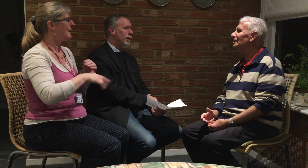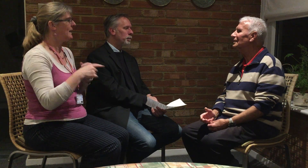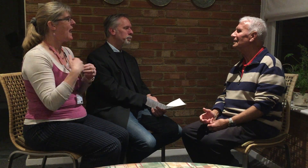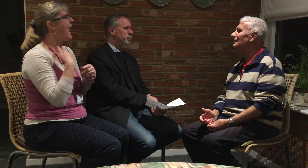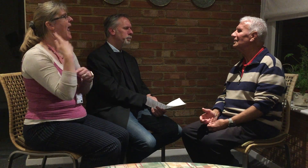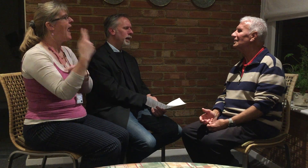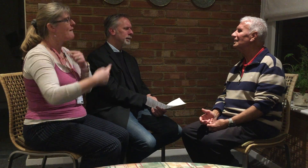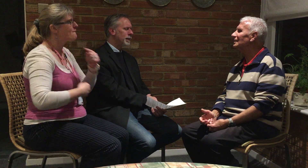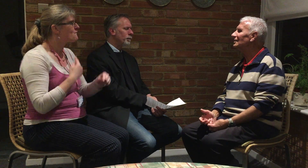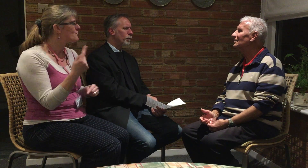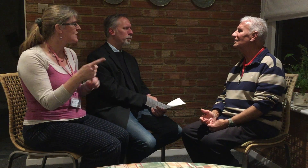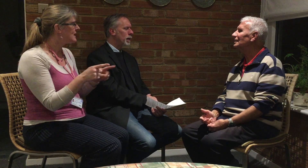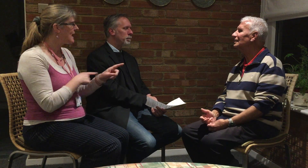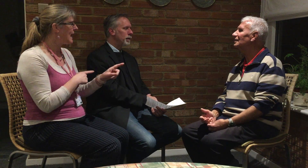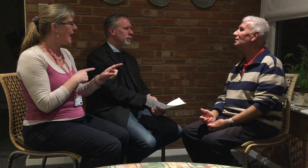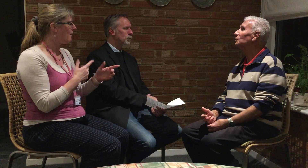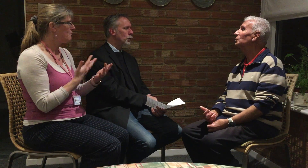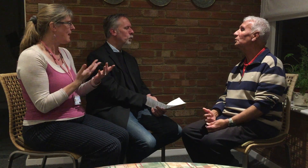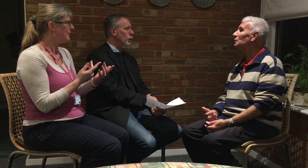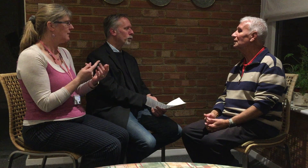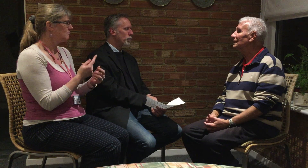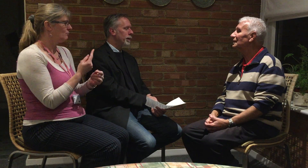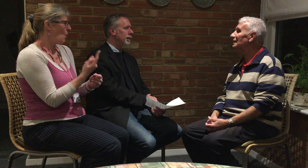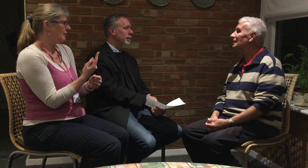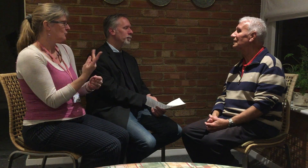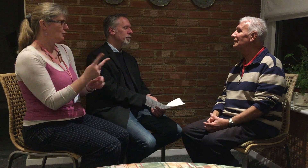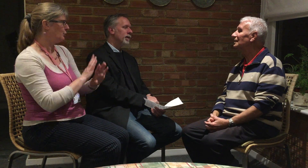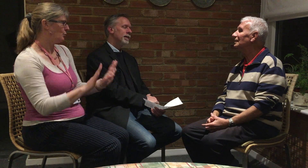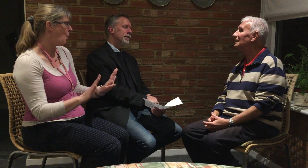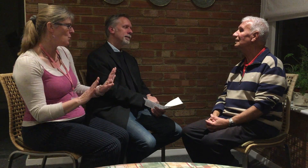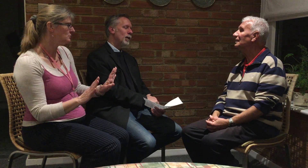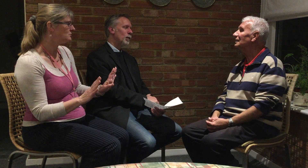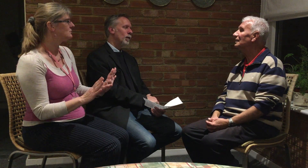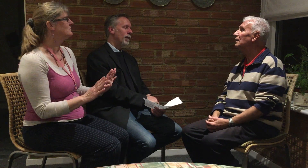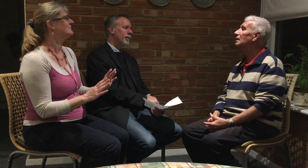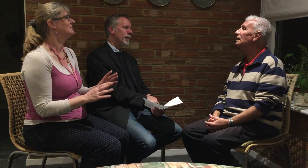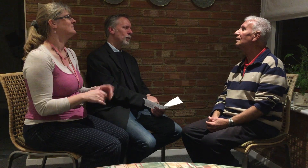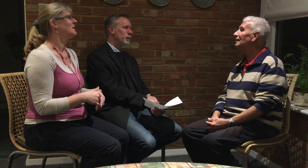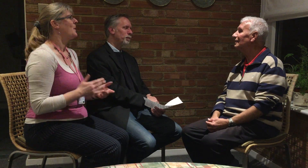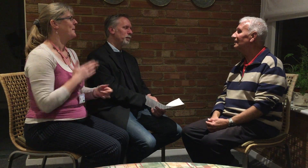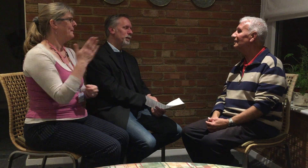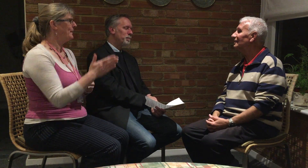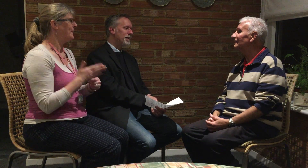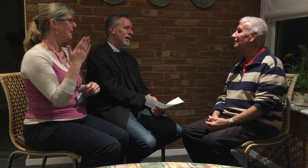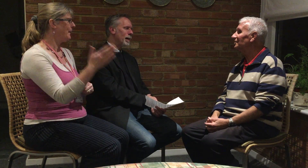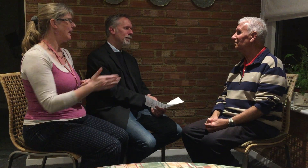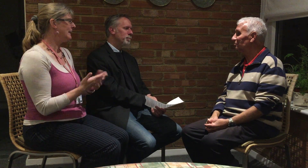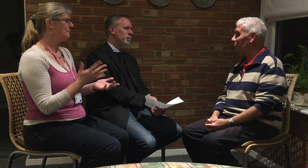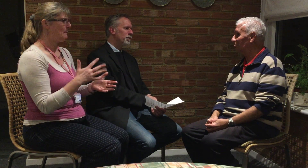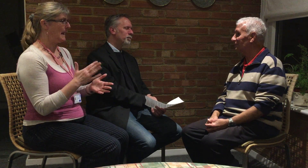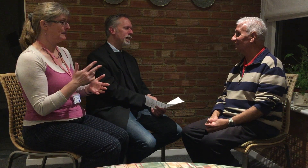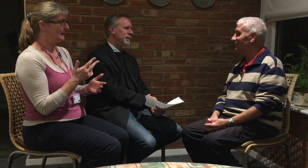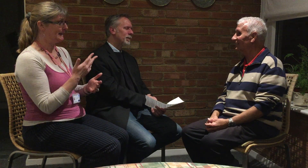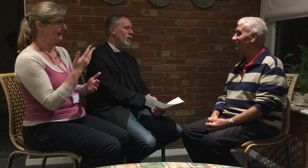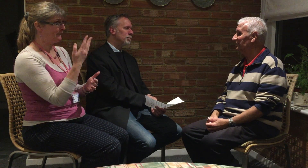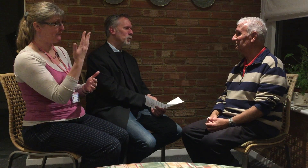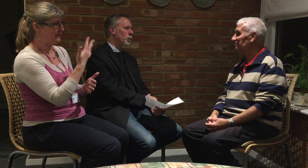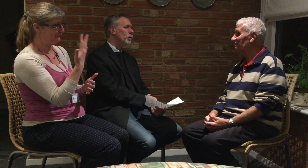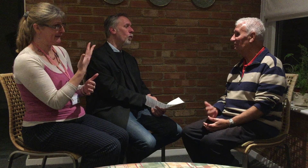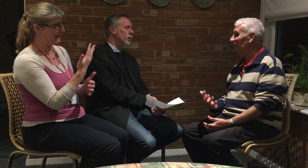year except for maybe 2 or 3. So I think we've probably been there 15 times or more